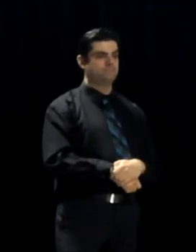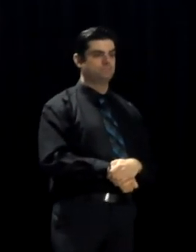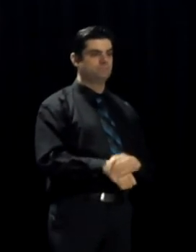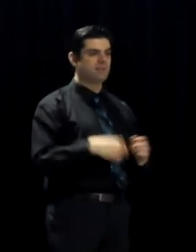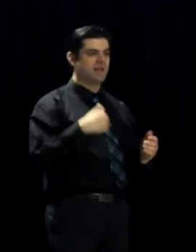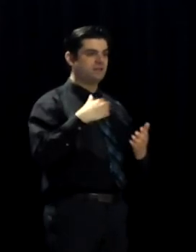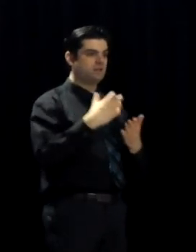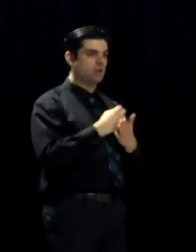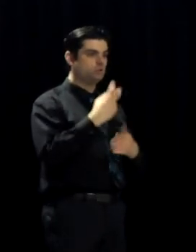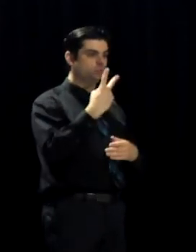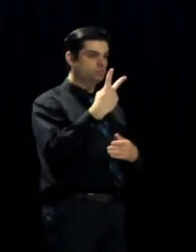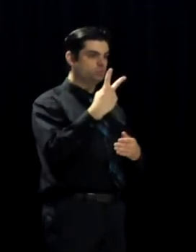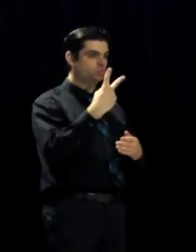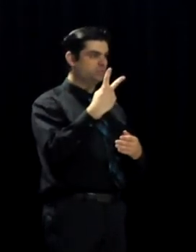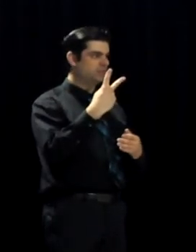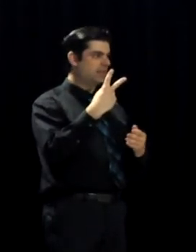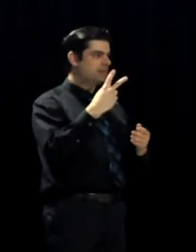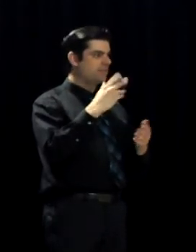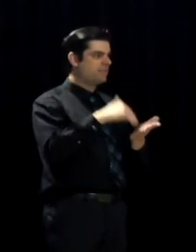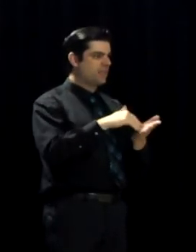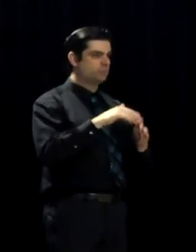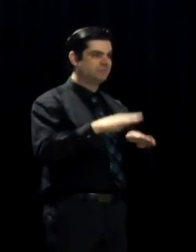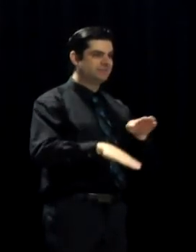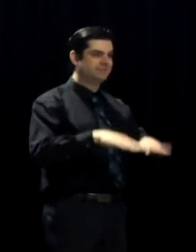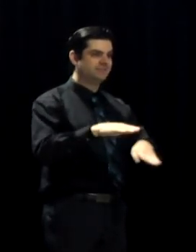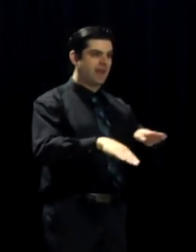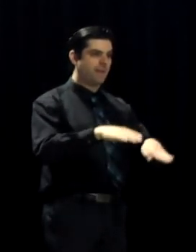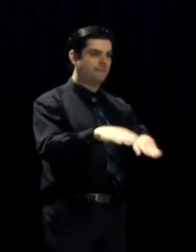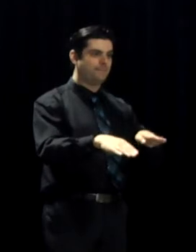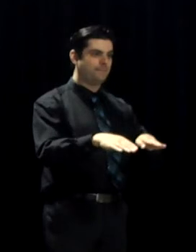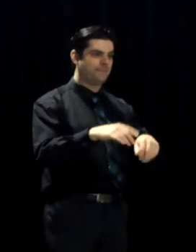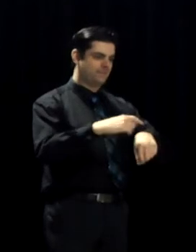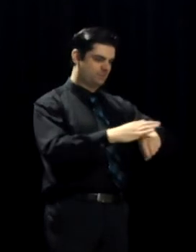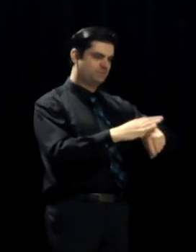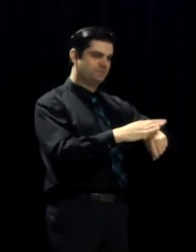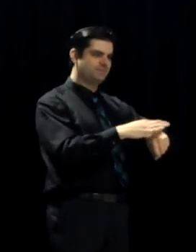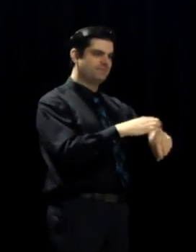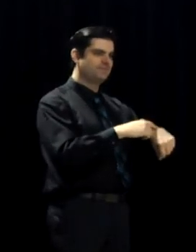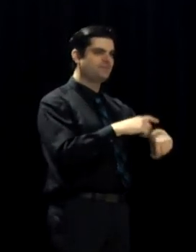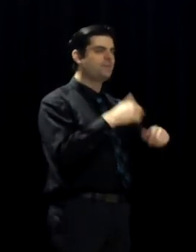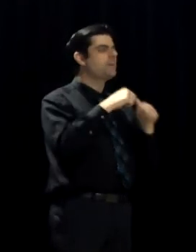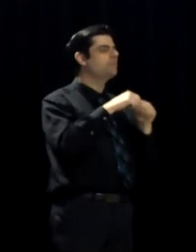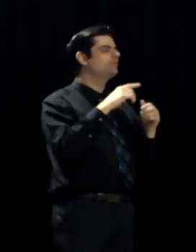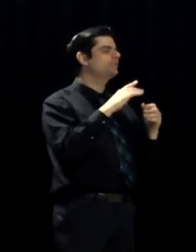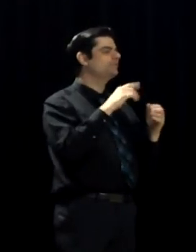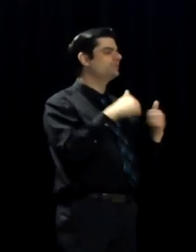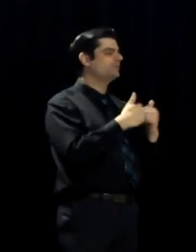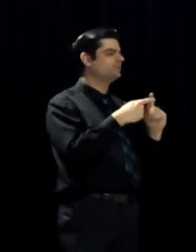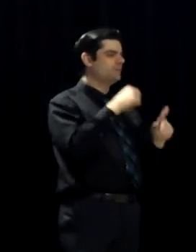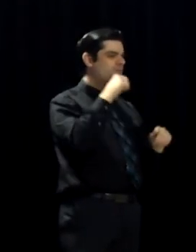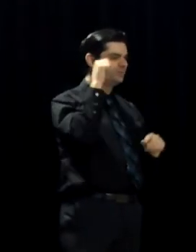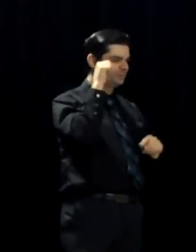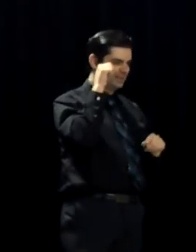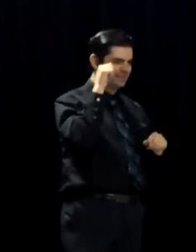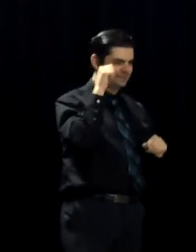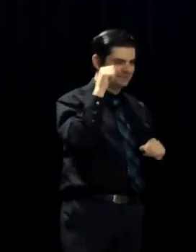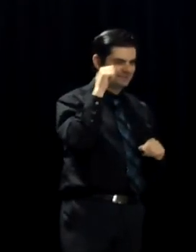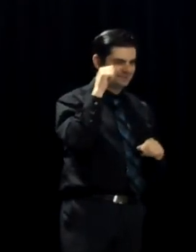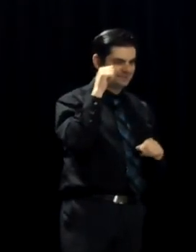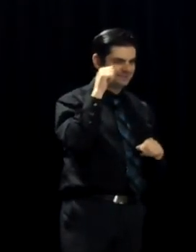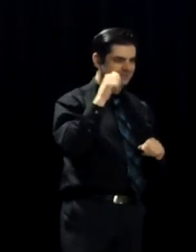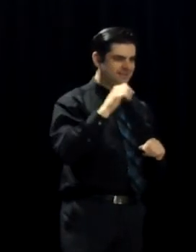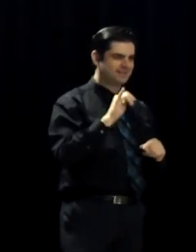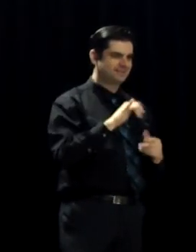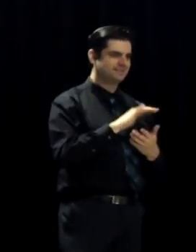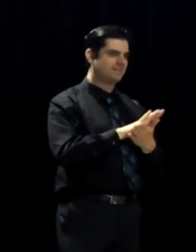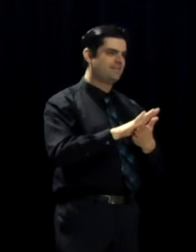at the zoo today to help with our little challenge that we talked about yesterday. So it was really nice, and they did a